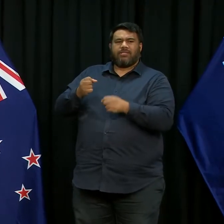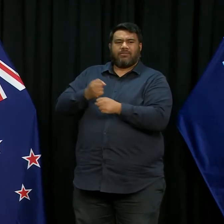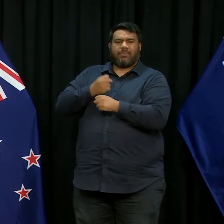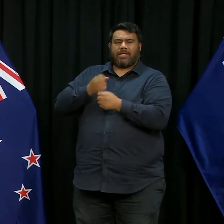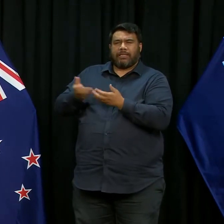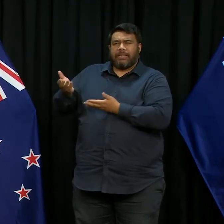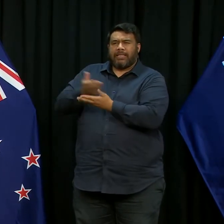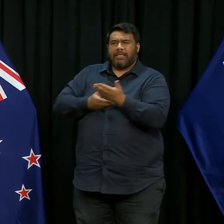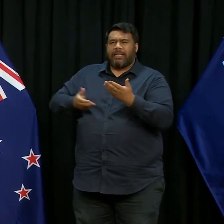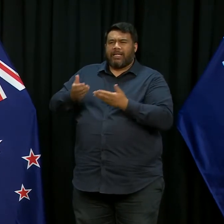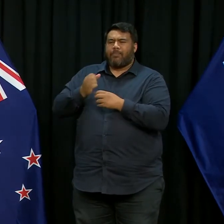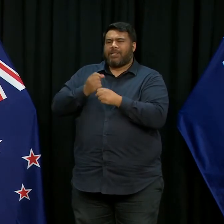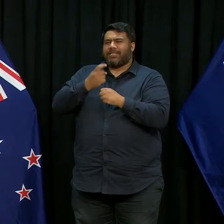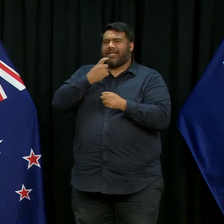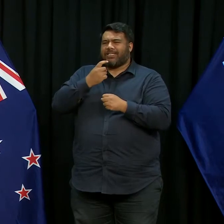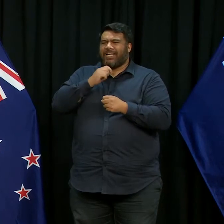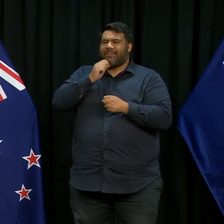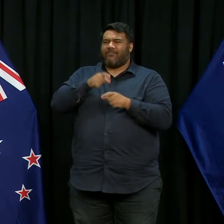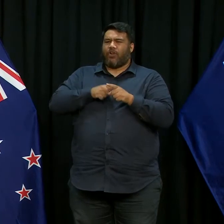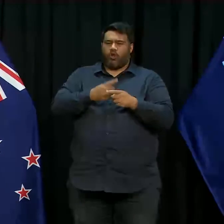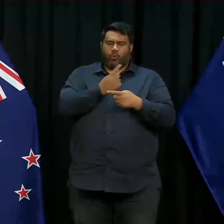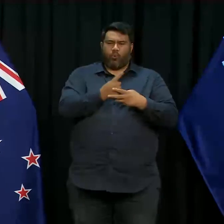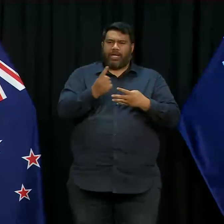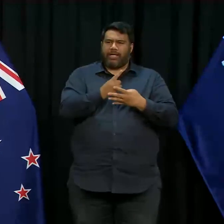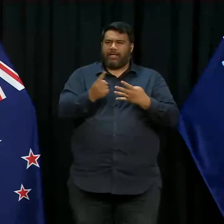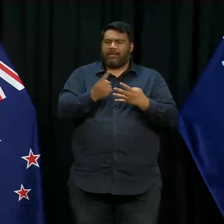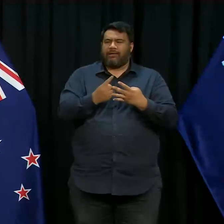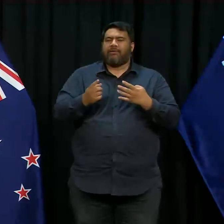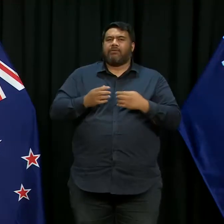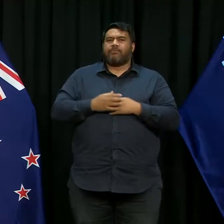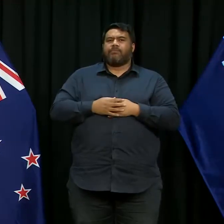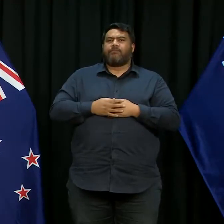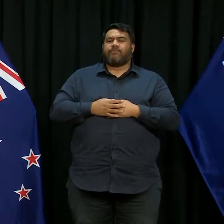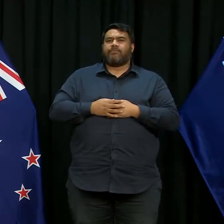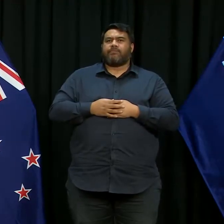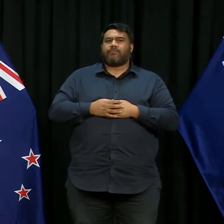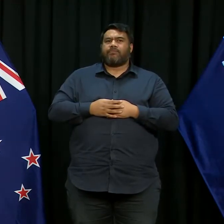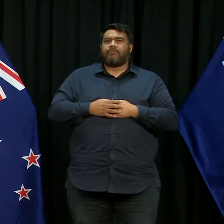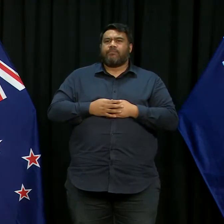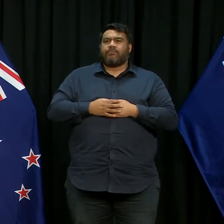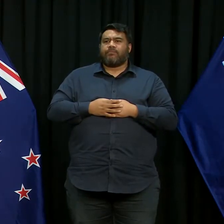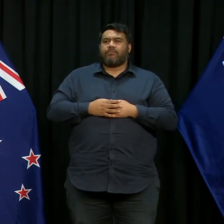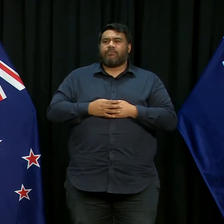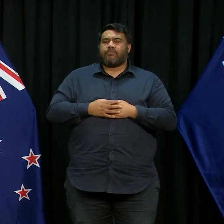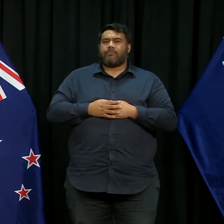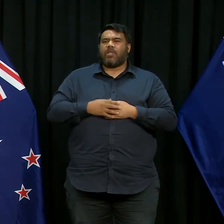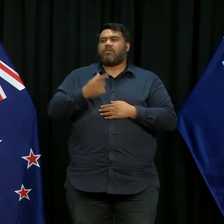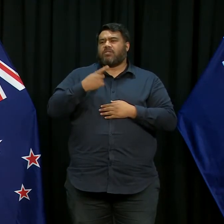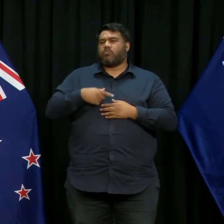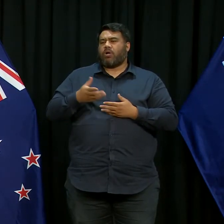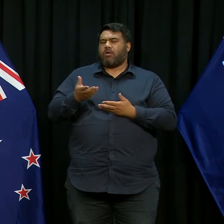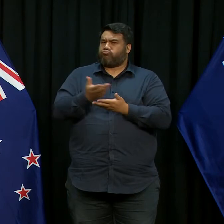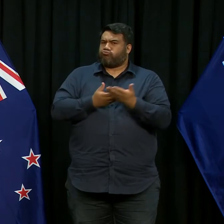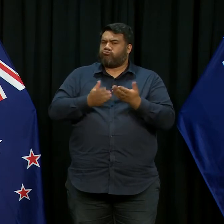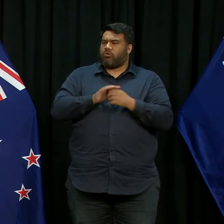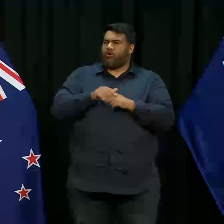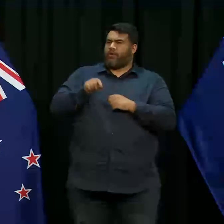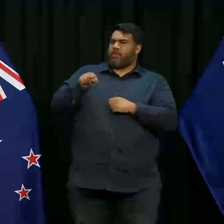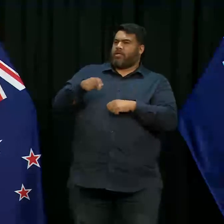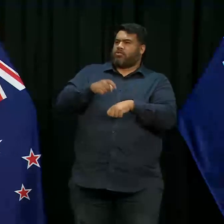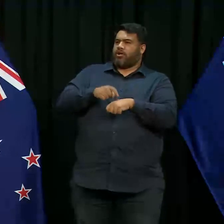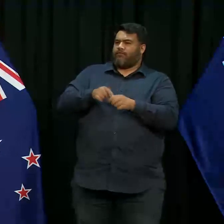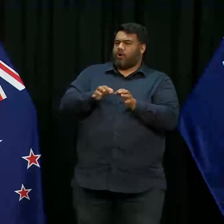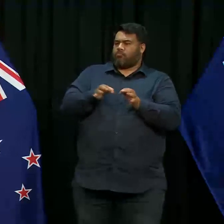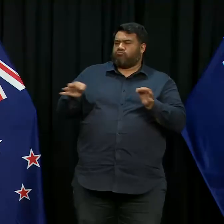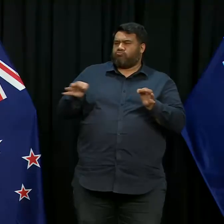generally larger gatherings, and in Auckland over a weekend. And so those featured. We were also mindful, of course, that if we were